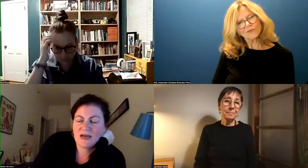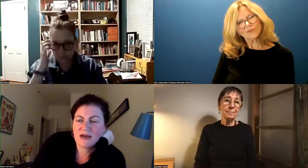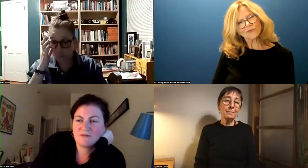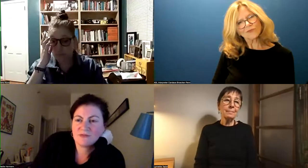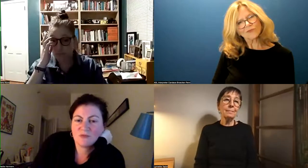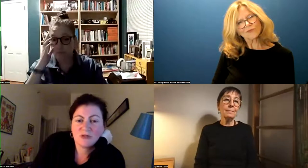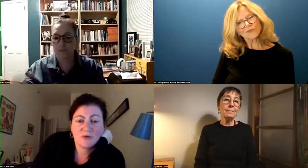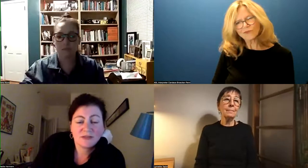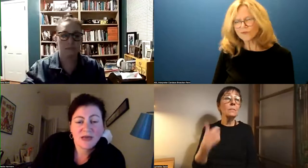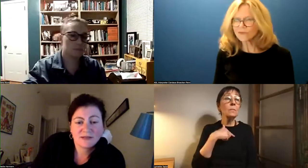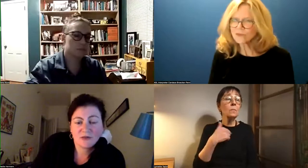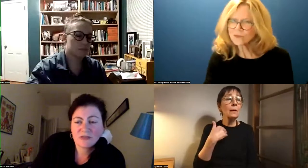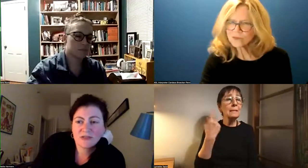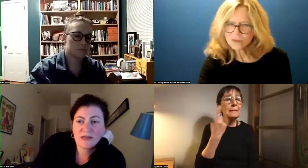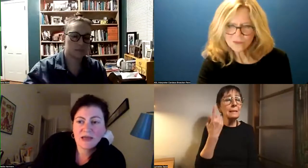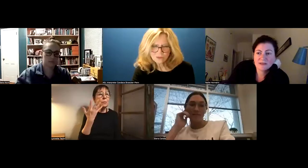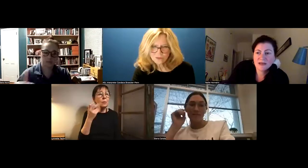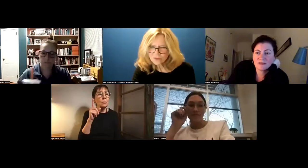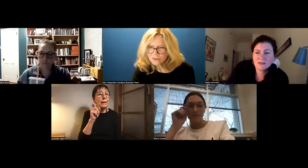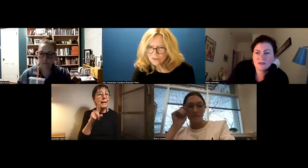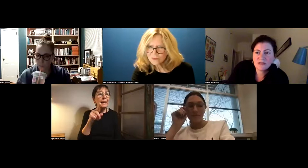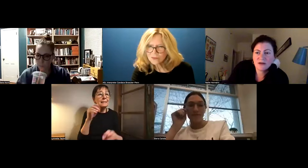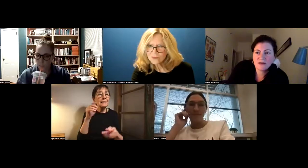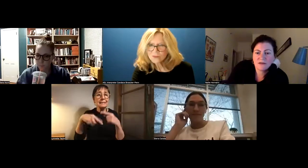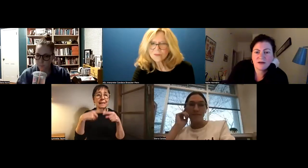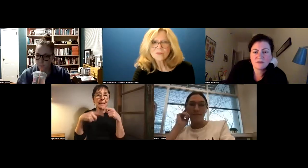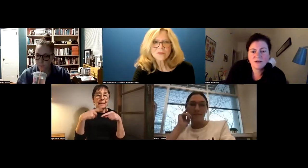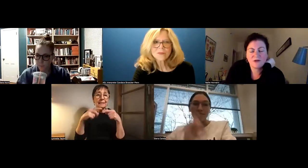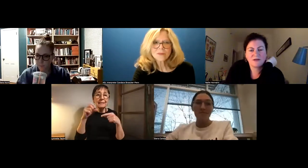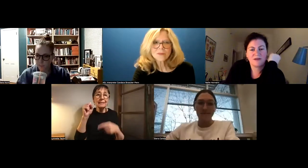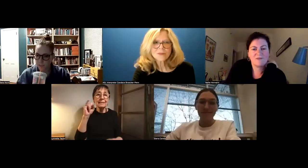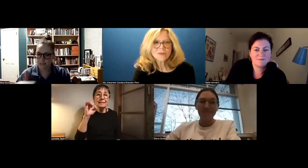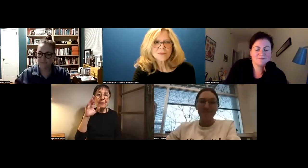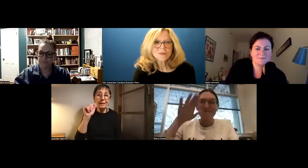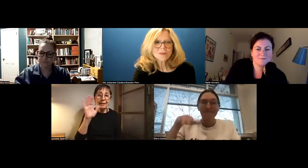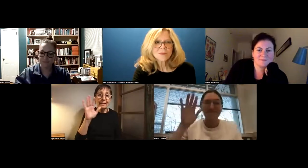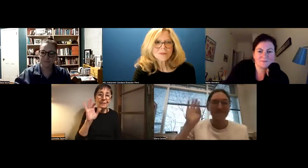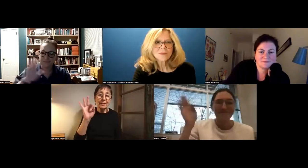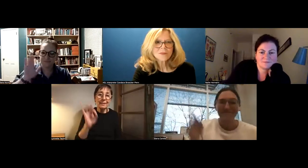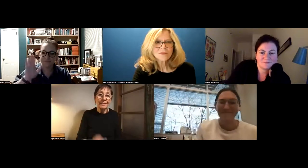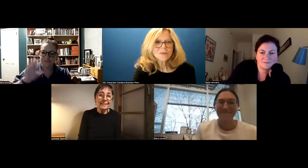We have someone who wants to ask a question in ASL. So Sierra, yeah, there you are. Okay, great.